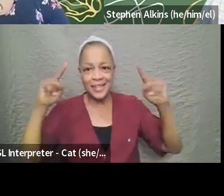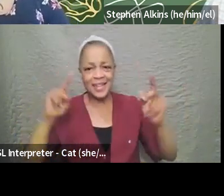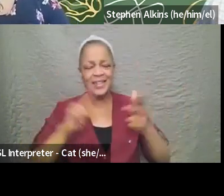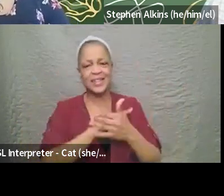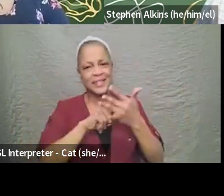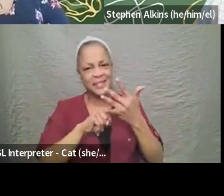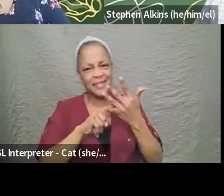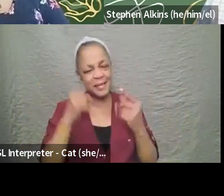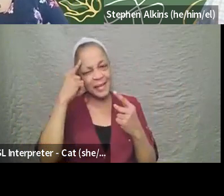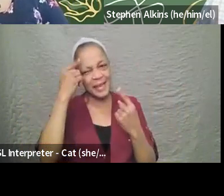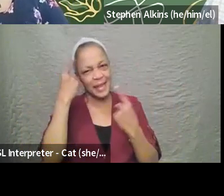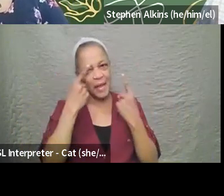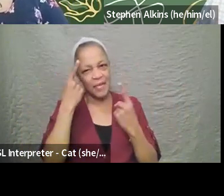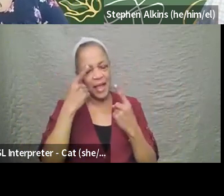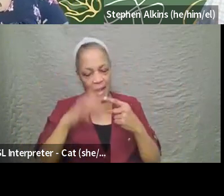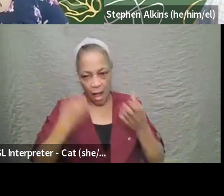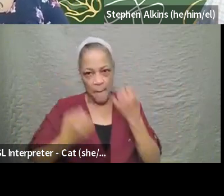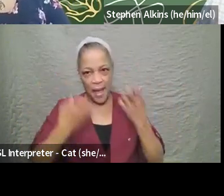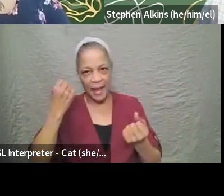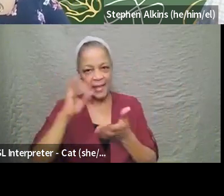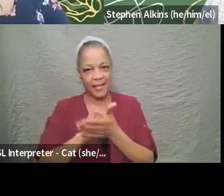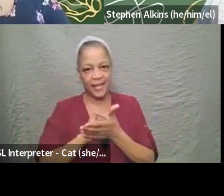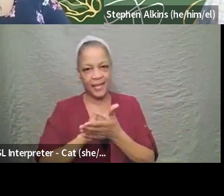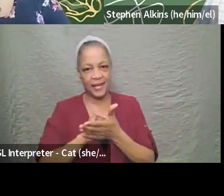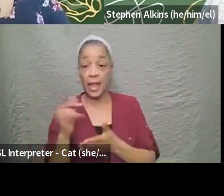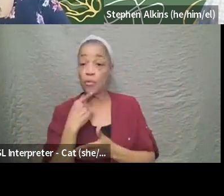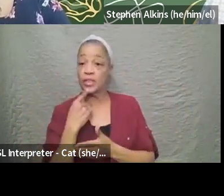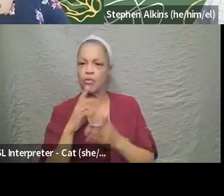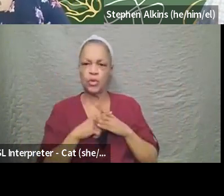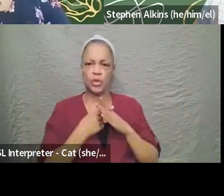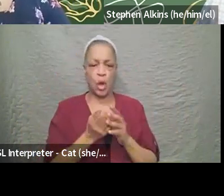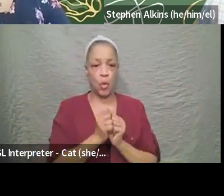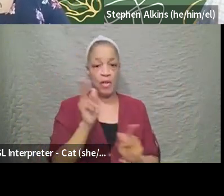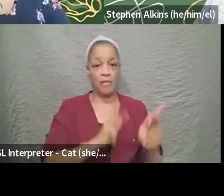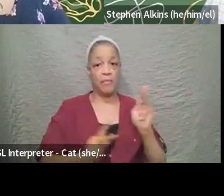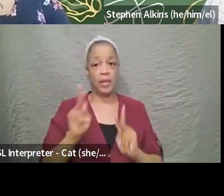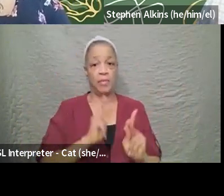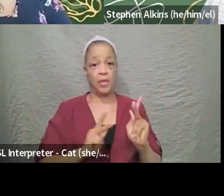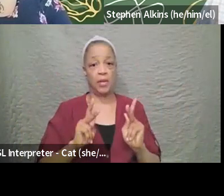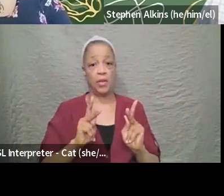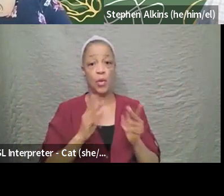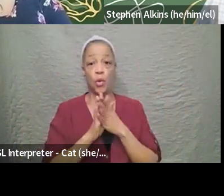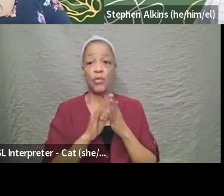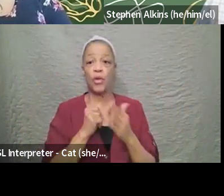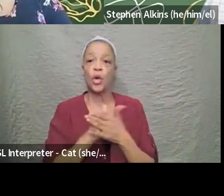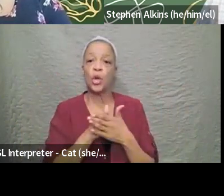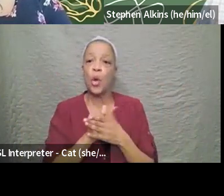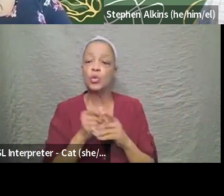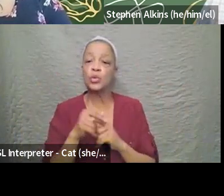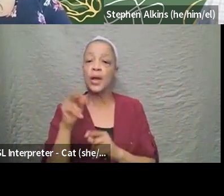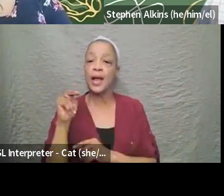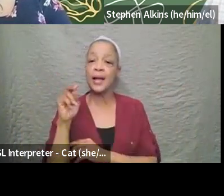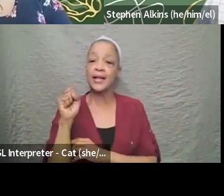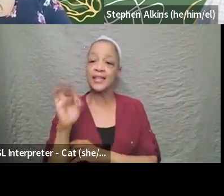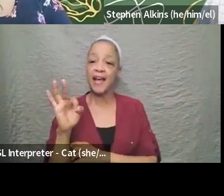So unpacking all that. So that is what, like we said, we're going to start with people that are close to NSF, but our